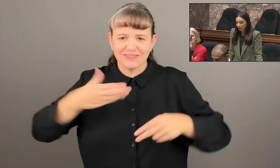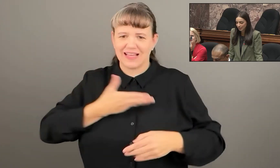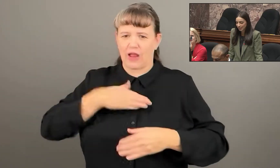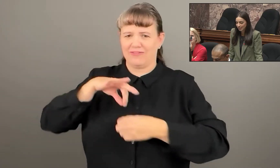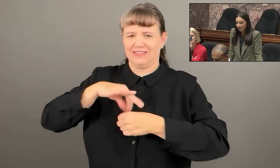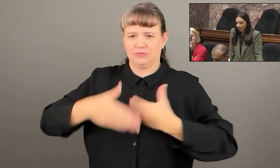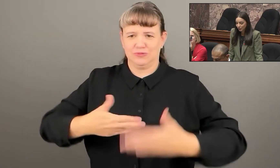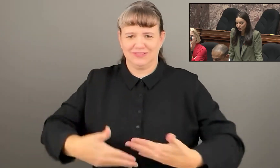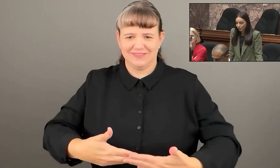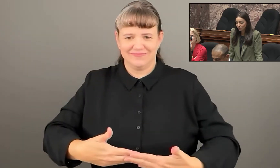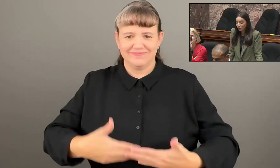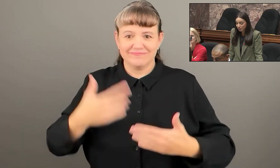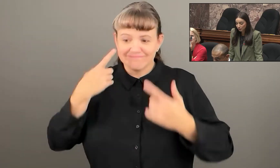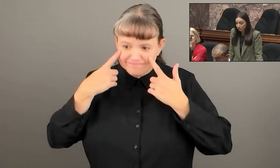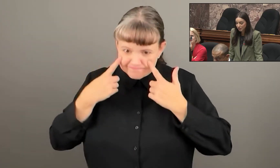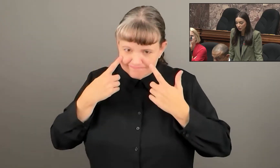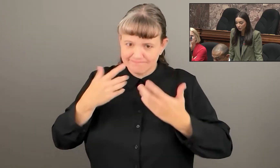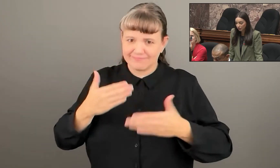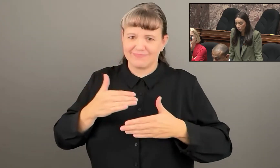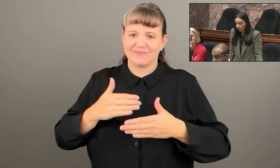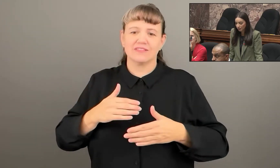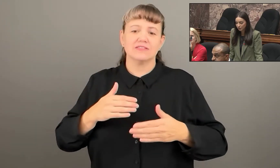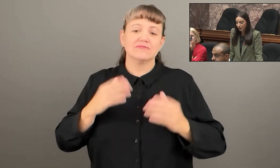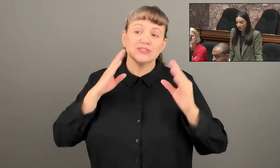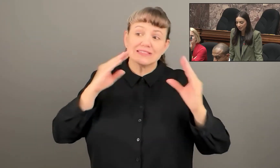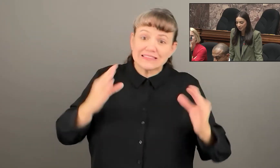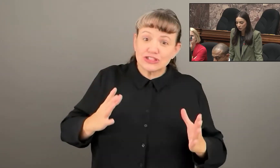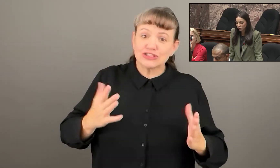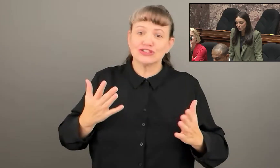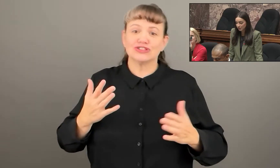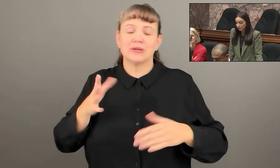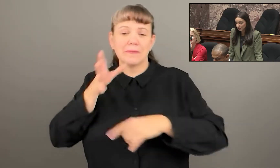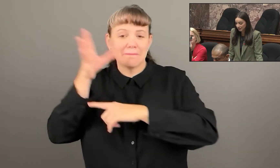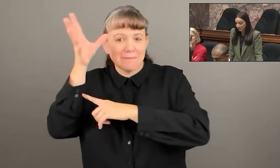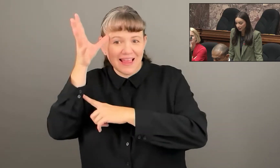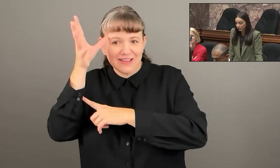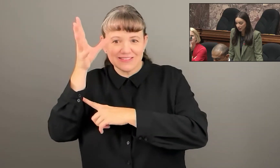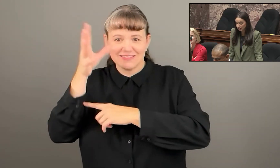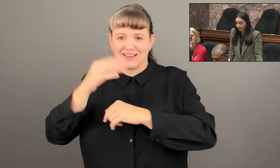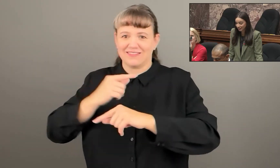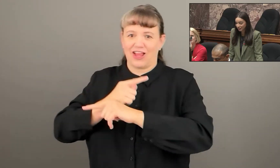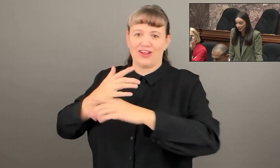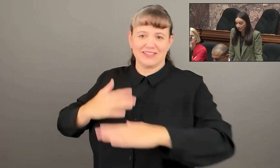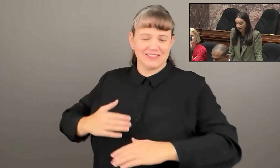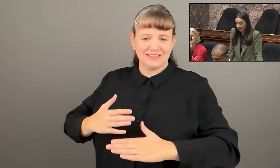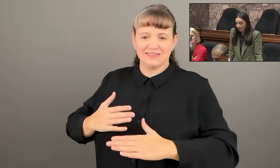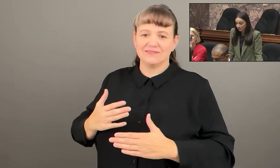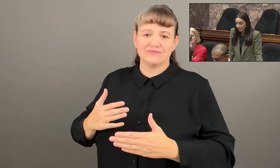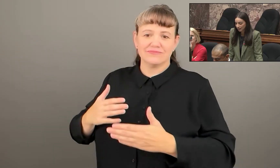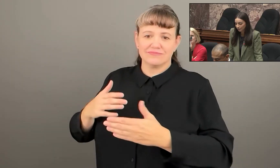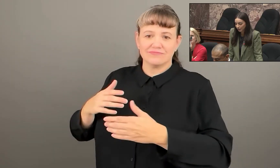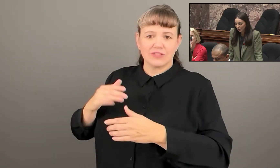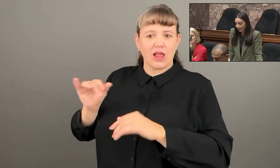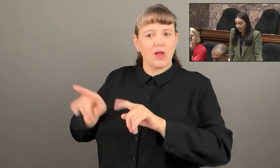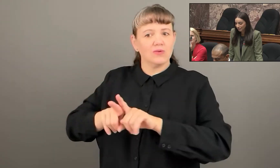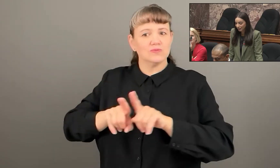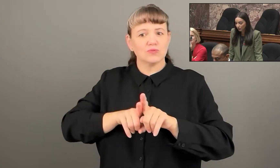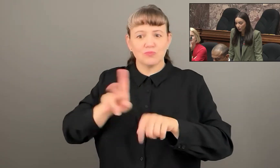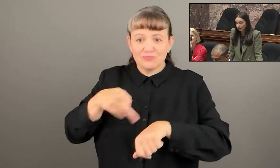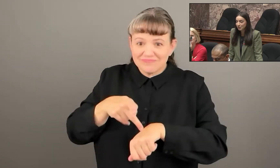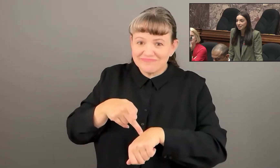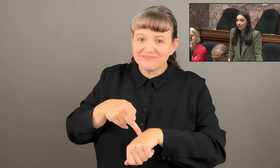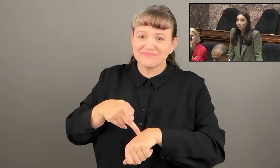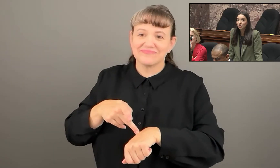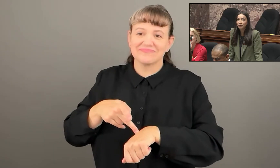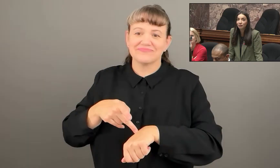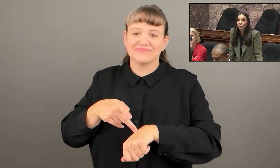and guardians, and to the principal, Ms. Jagbir Kaur, and the teachers, Ms. Sachdeva, Ms. Inmeet Kaur,